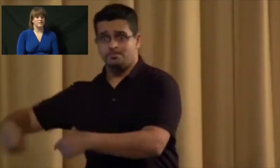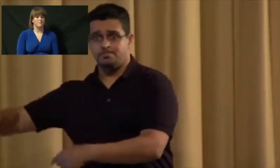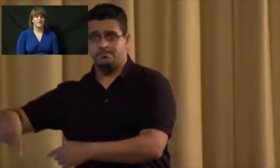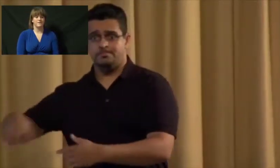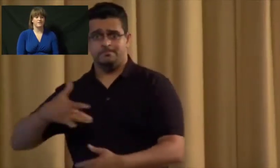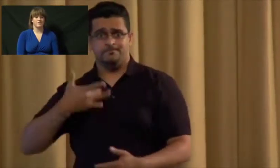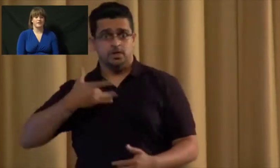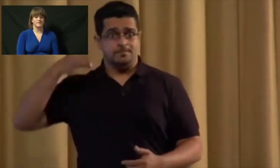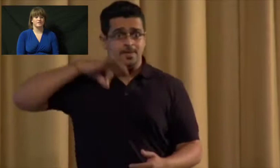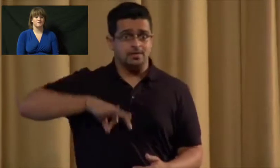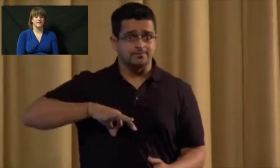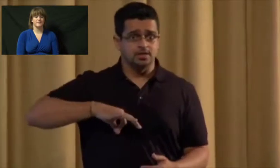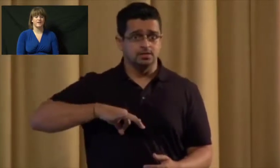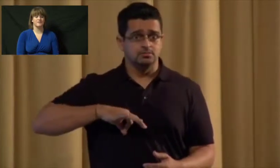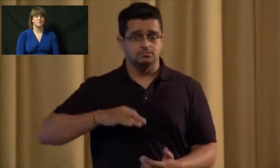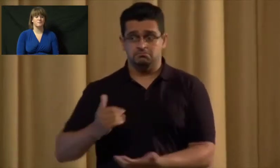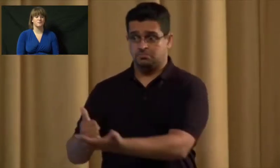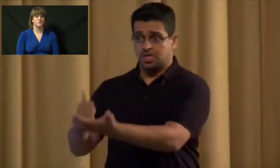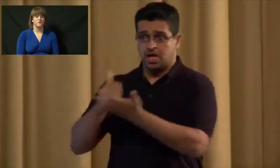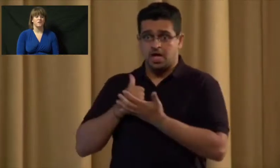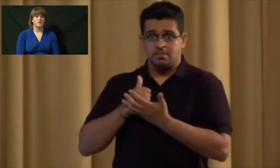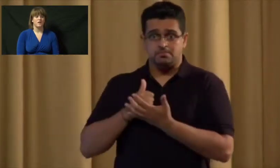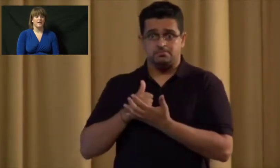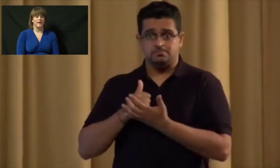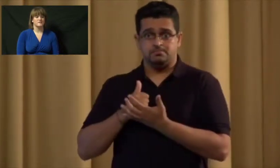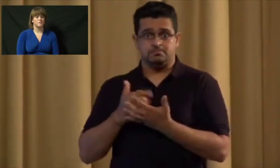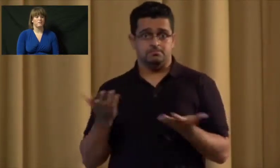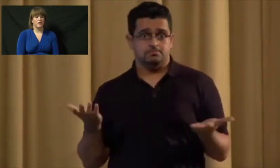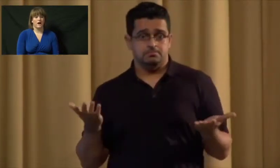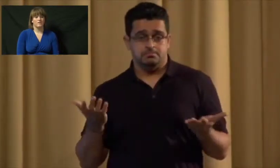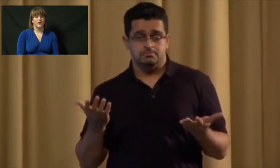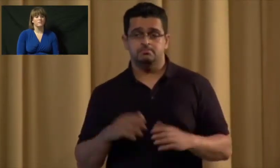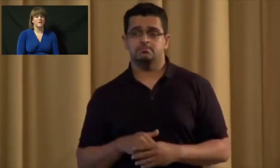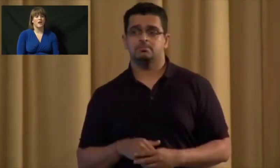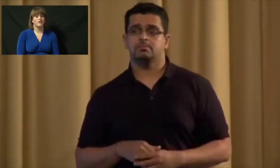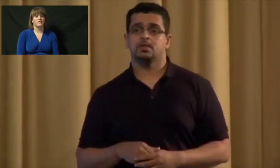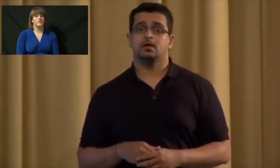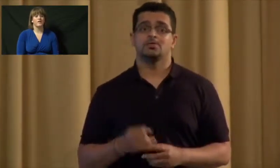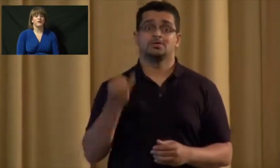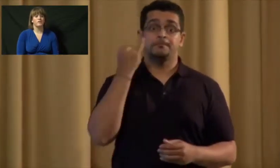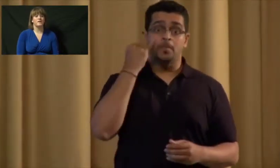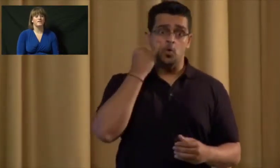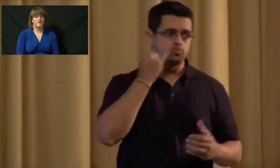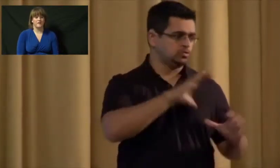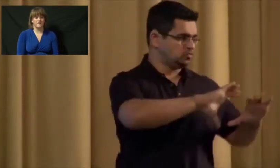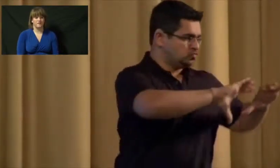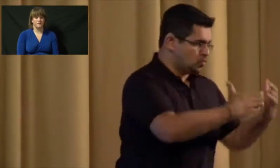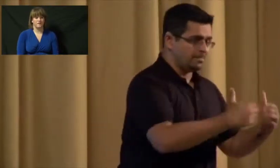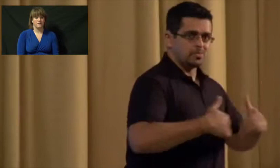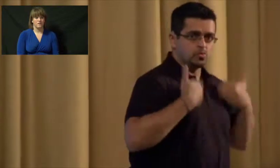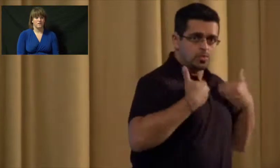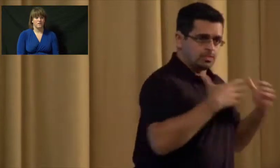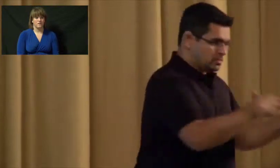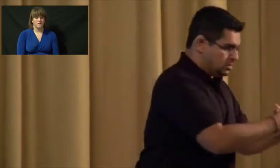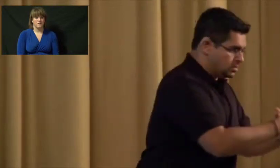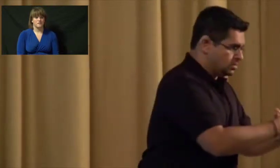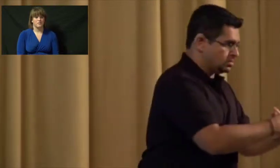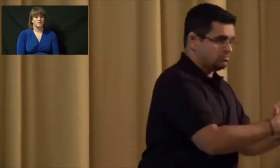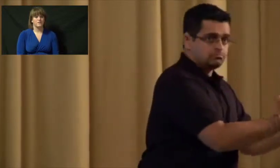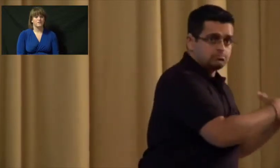Many different things, many different kinds of people. And I asked them, help me, how do you feel like you benefited? Suppose if a